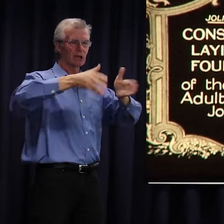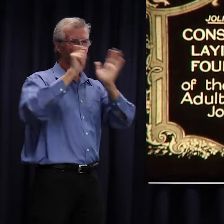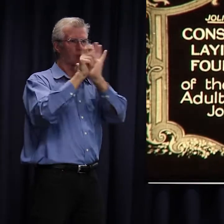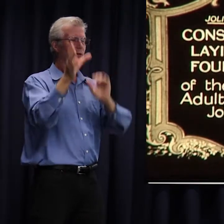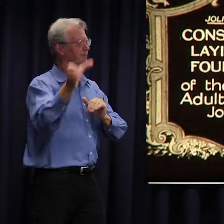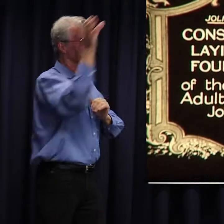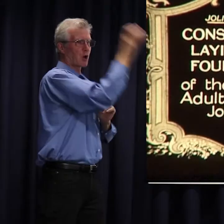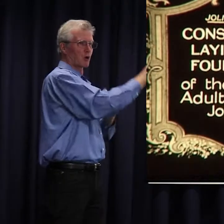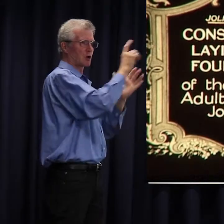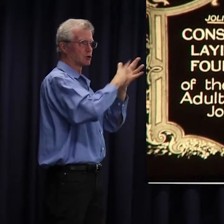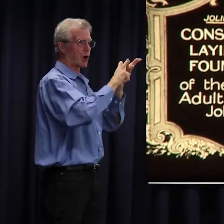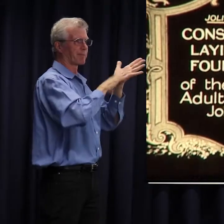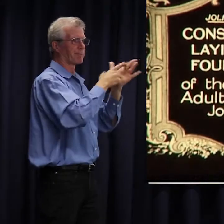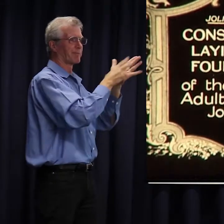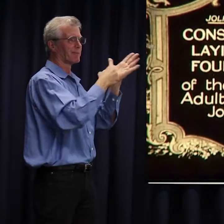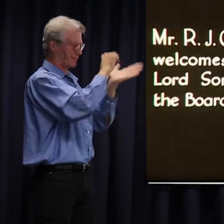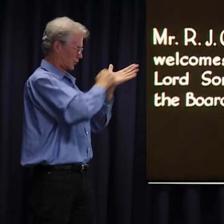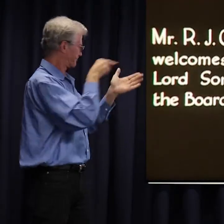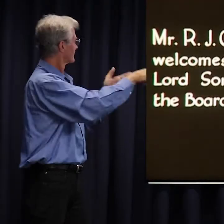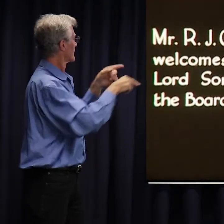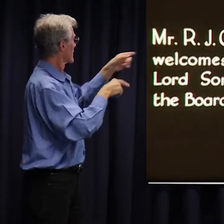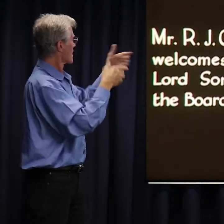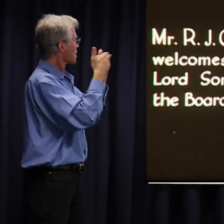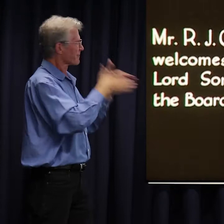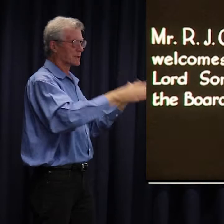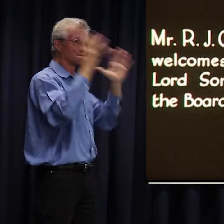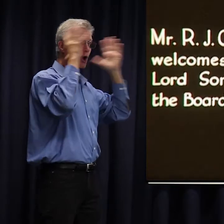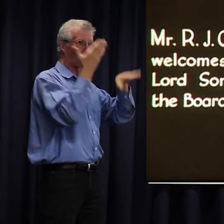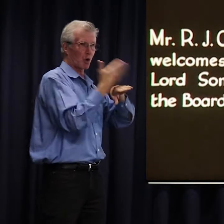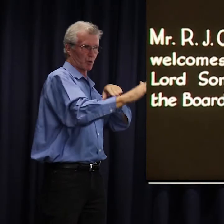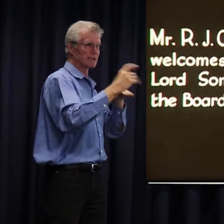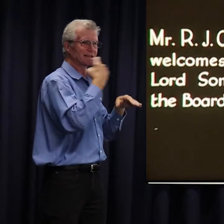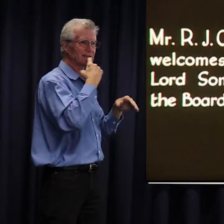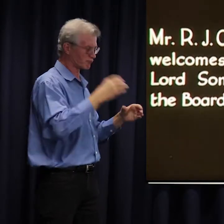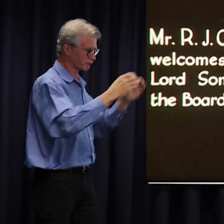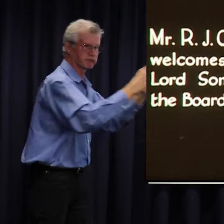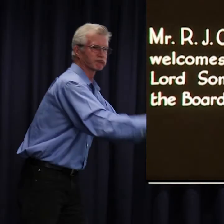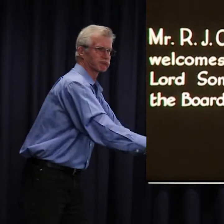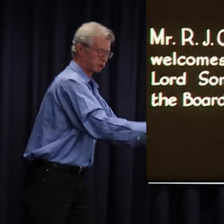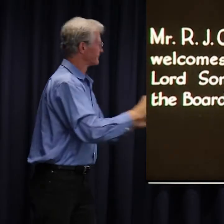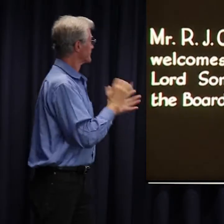Flinders Street was sold, the Flinders Street building was sold, and deaf mission to move to Jolimont.